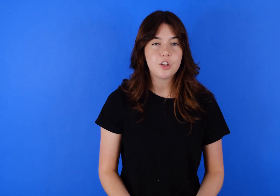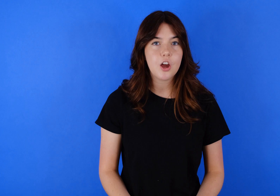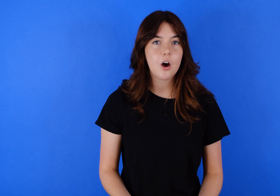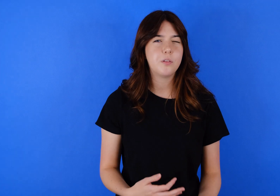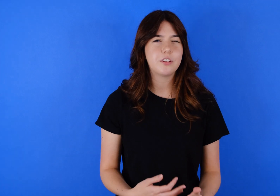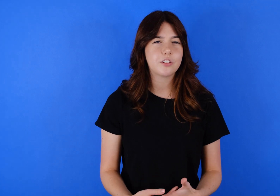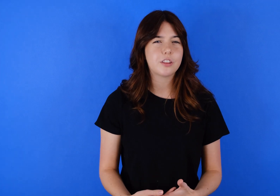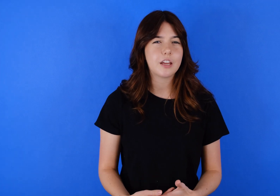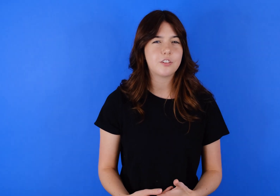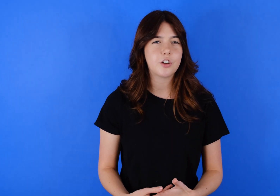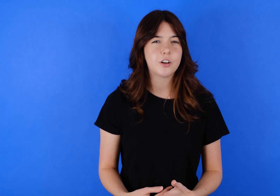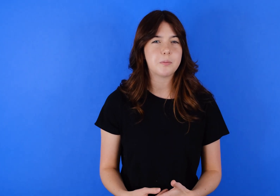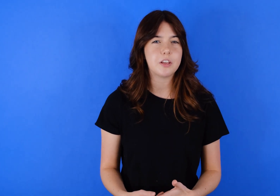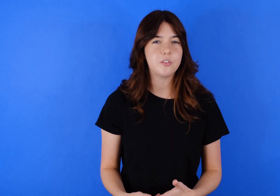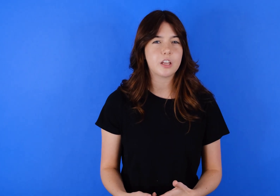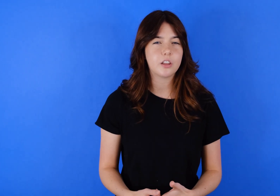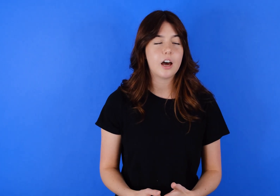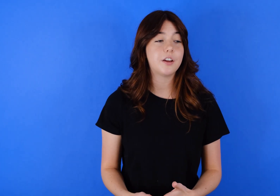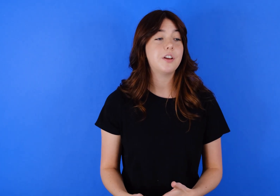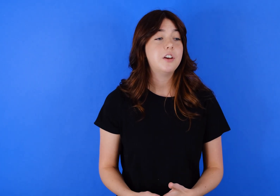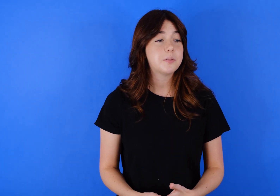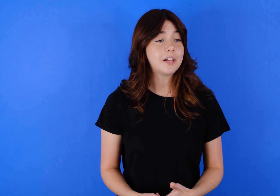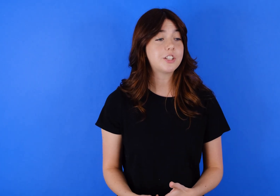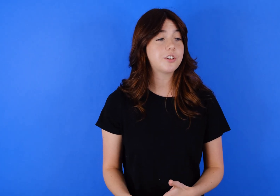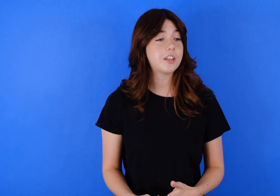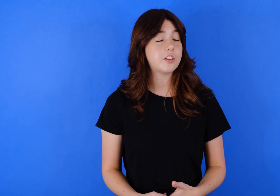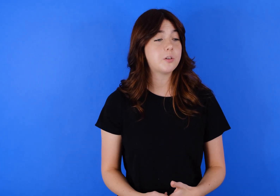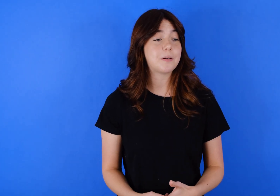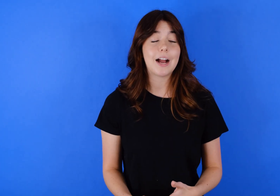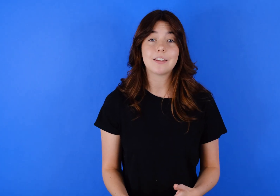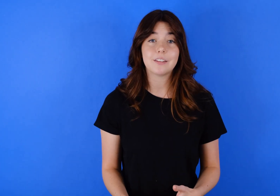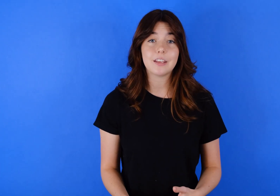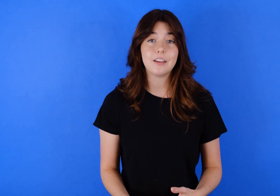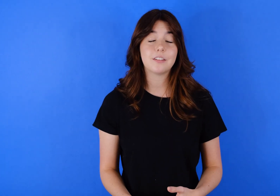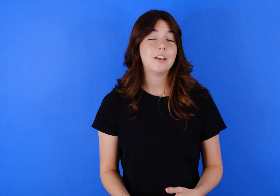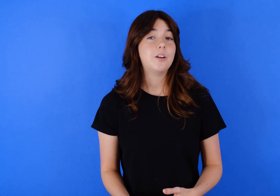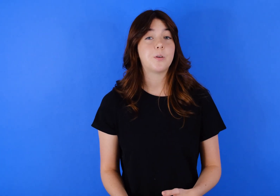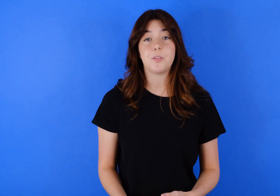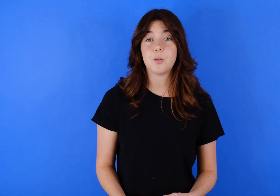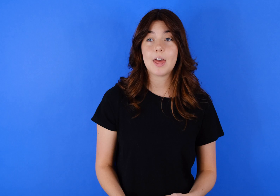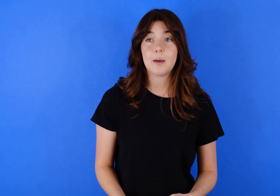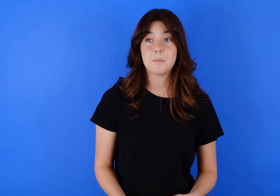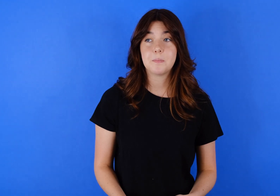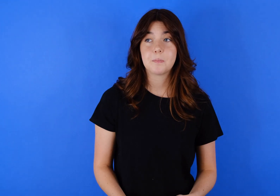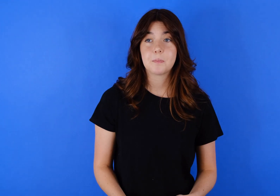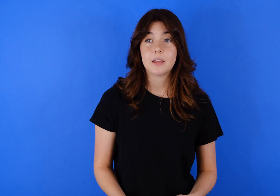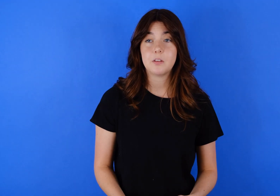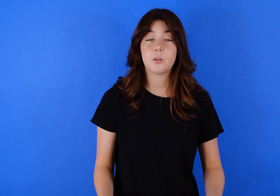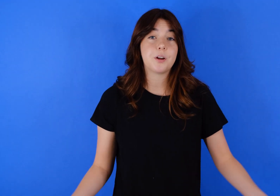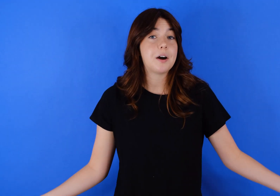no. These are things you're going to be using a lot of. So make sure that you practice these, review them. You can rewatch